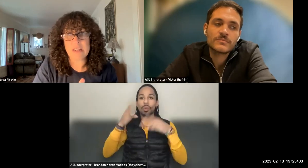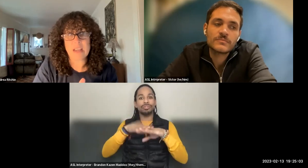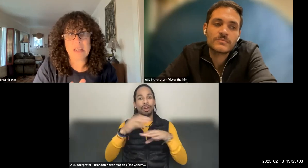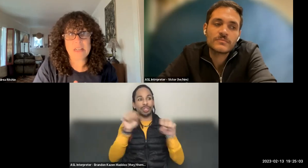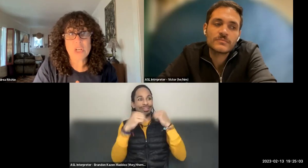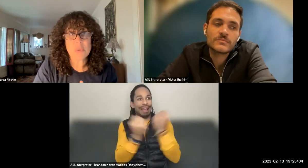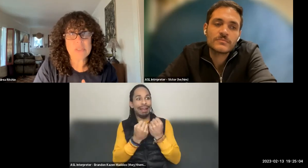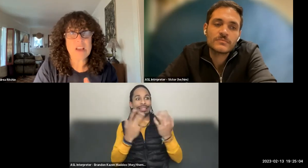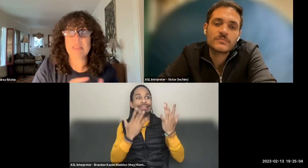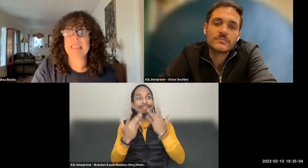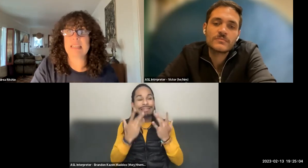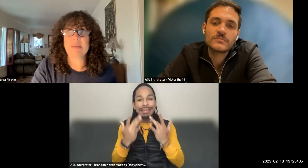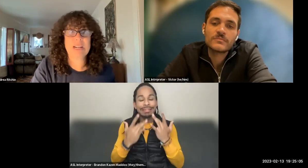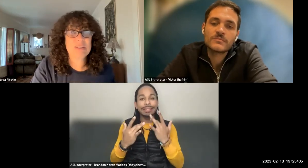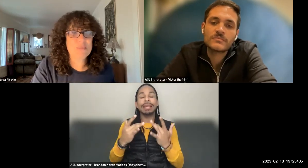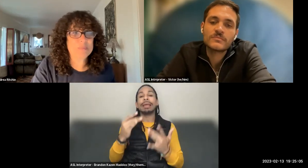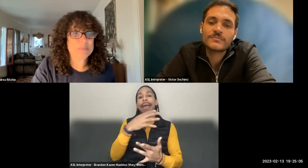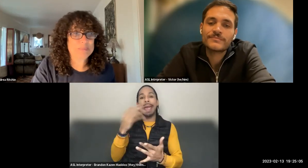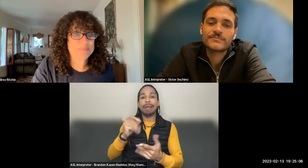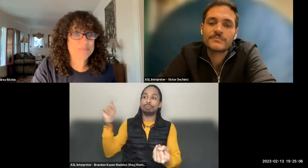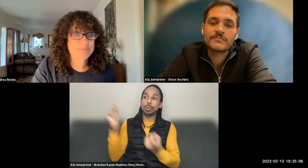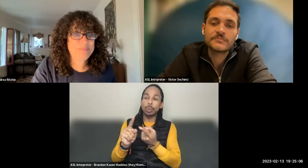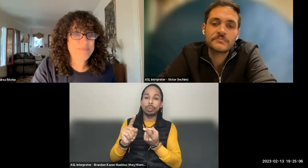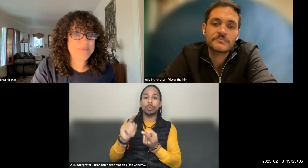if not no soft policing to bring us home.